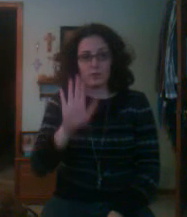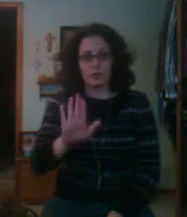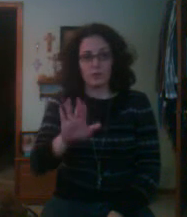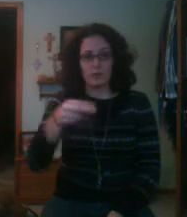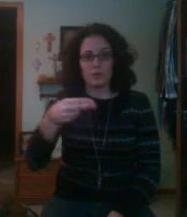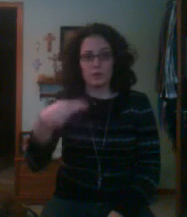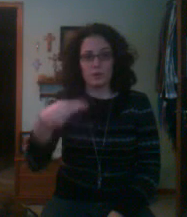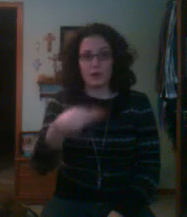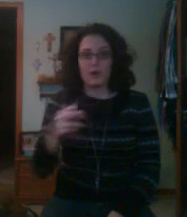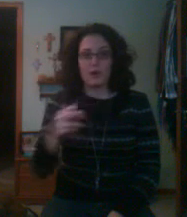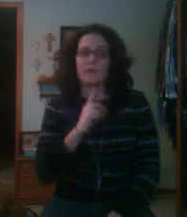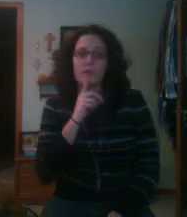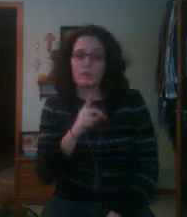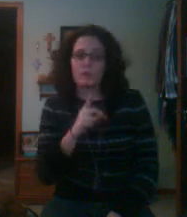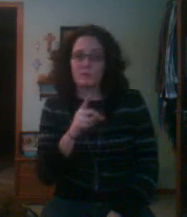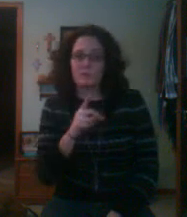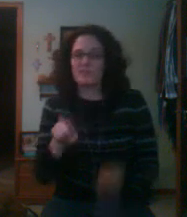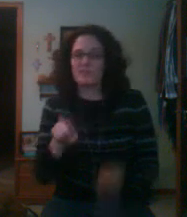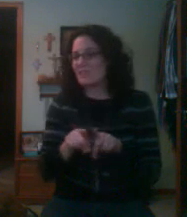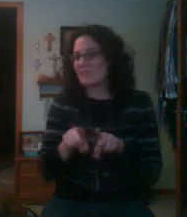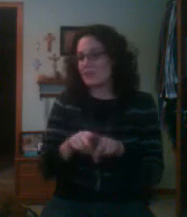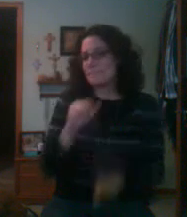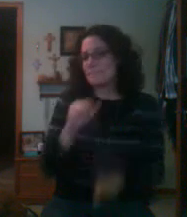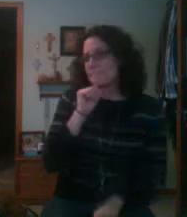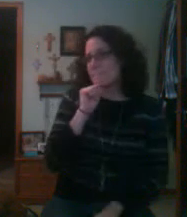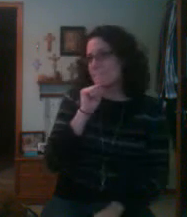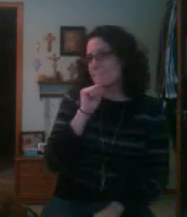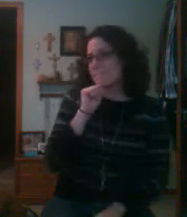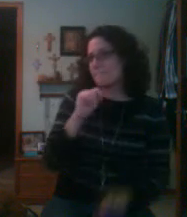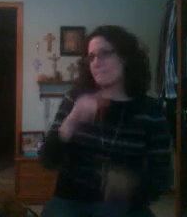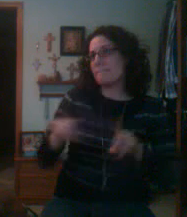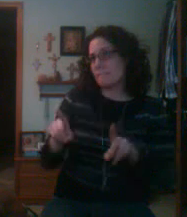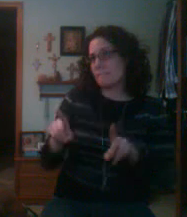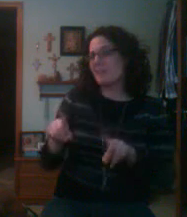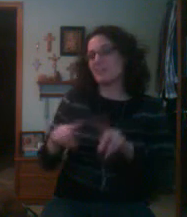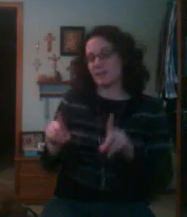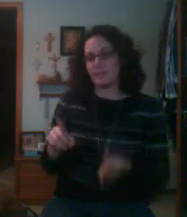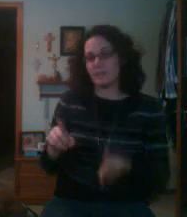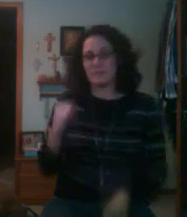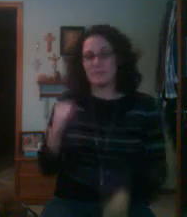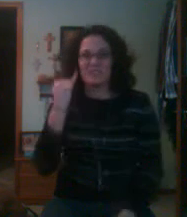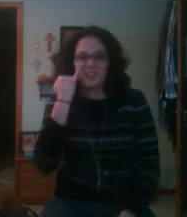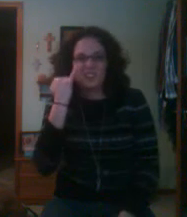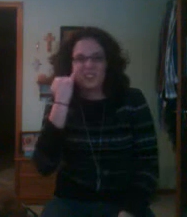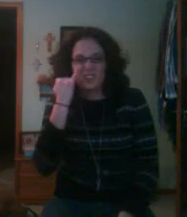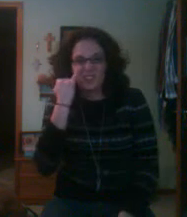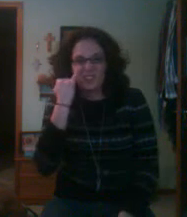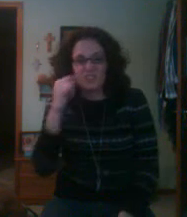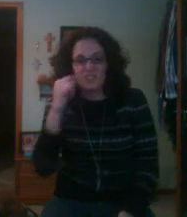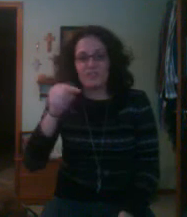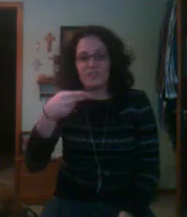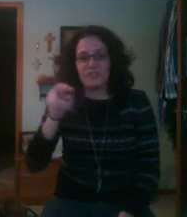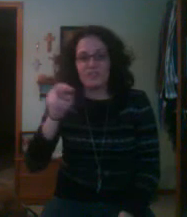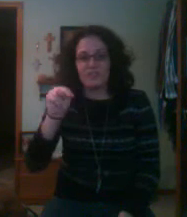hypothesis, except in a slightly different form, in an if-then statement. So my prediction is if corn is growing